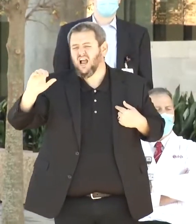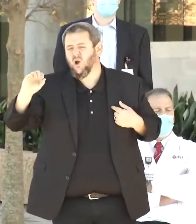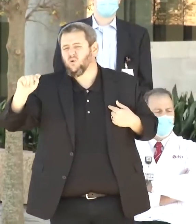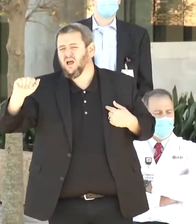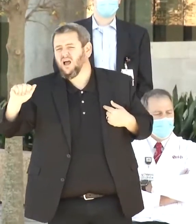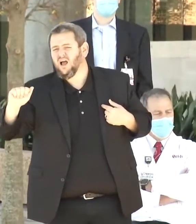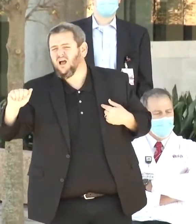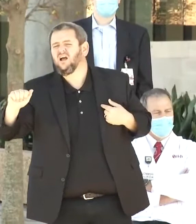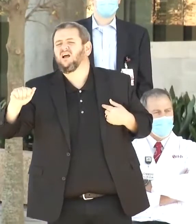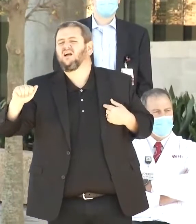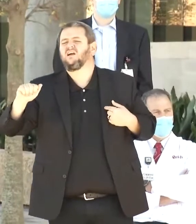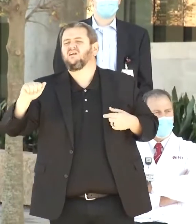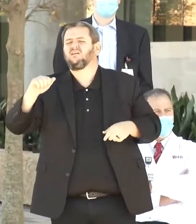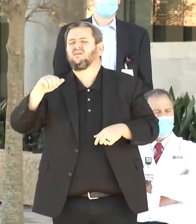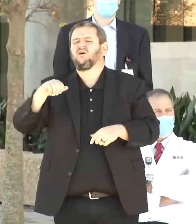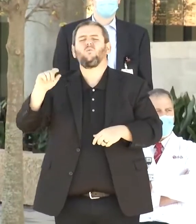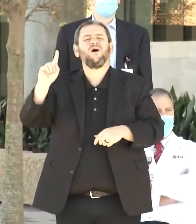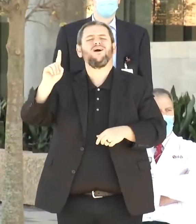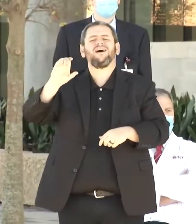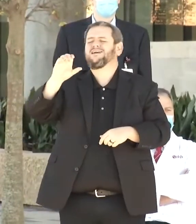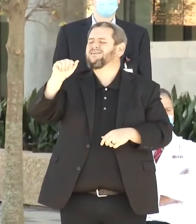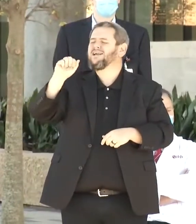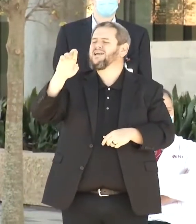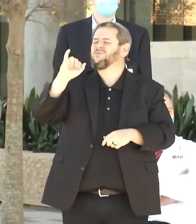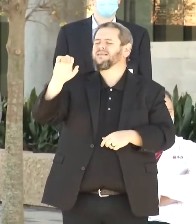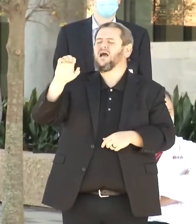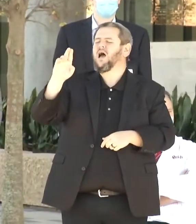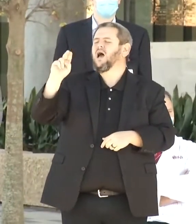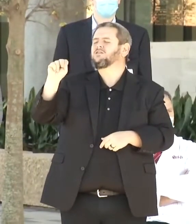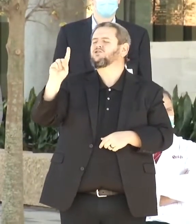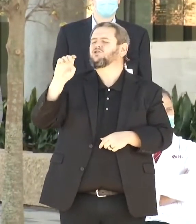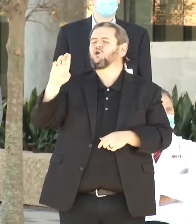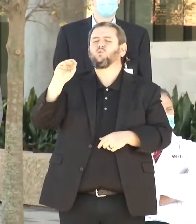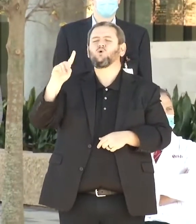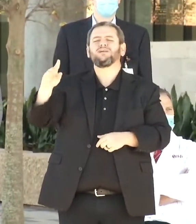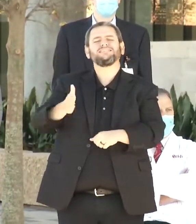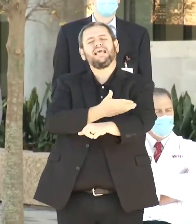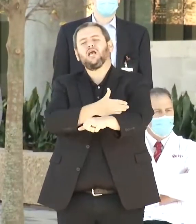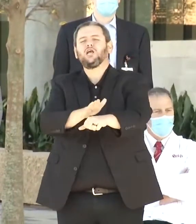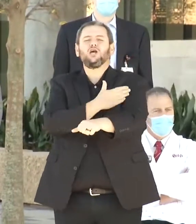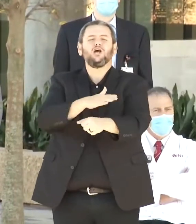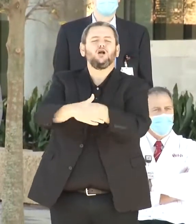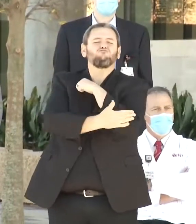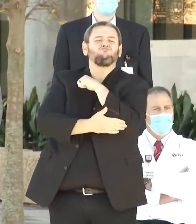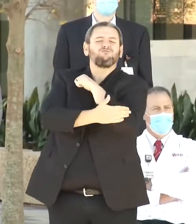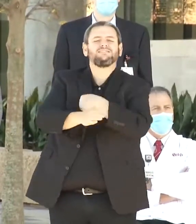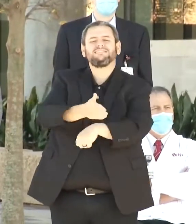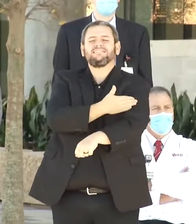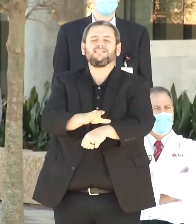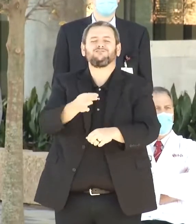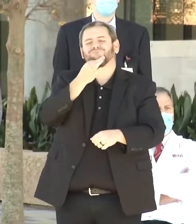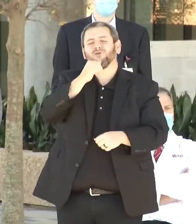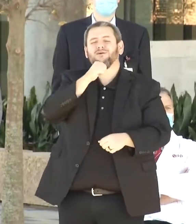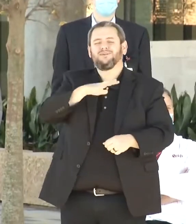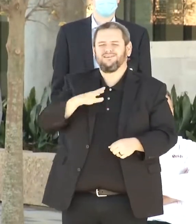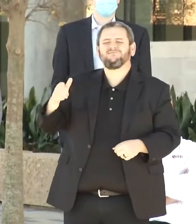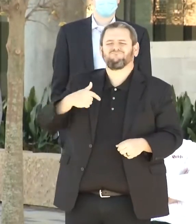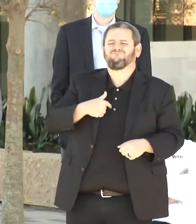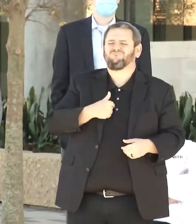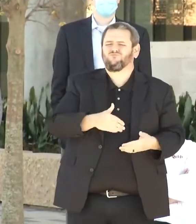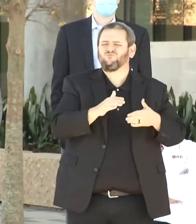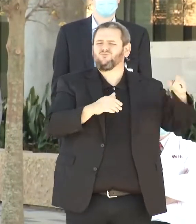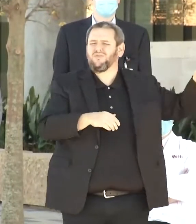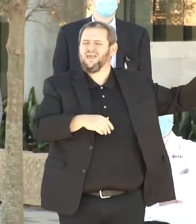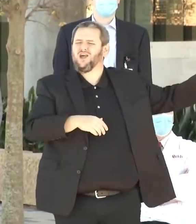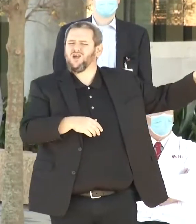our family. I was raised on a farm and could not be more grateful for my upbringing and for what it